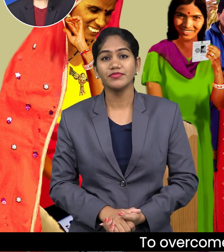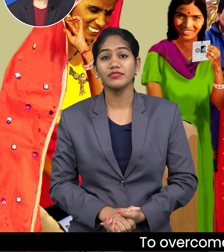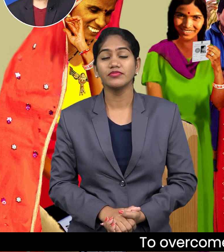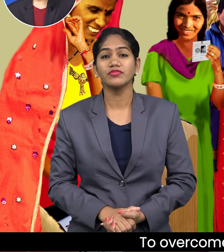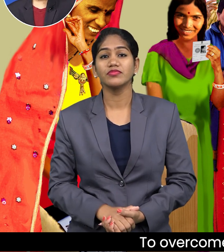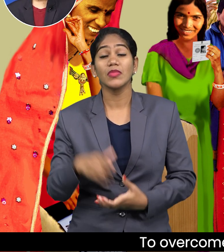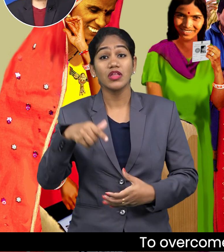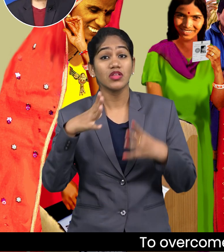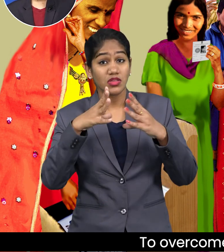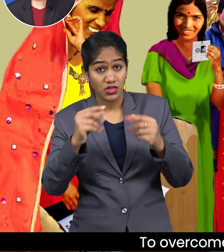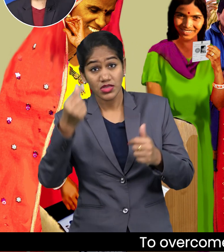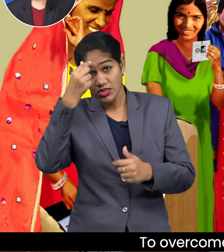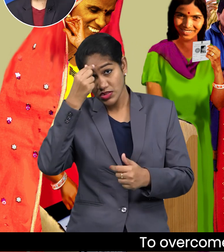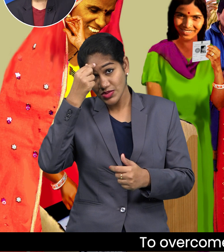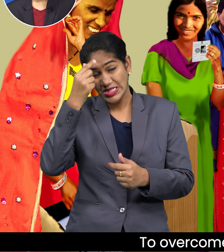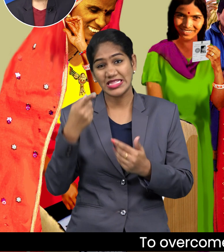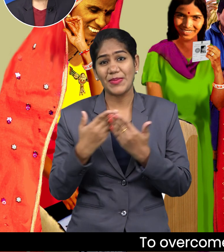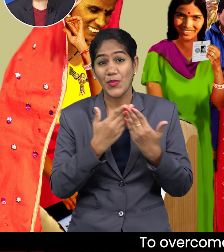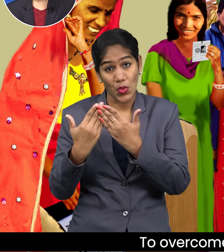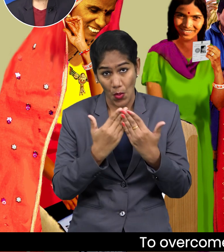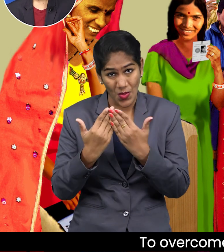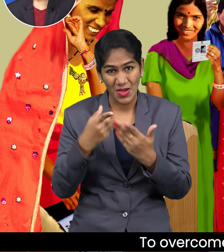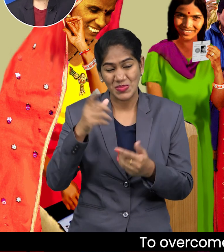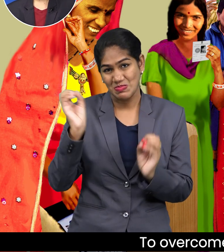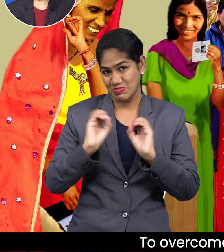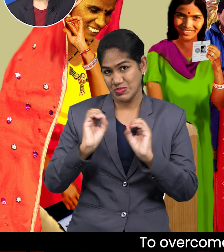to overcome the problems of illiteracy.